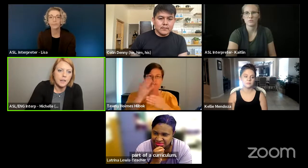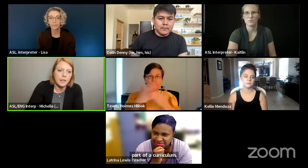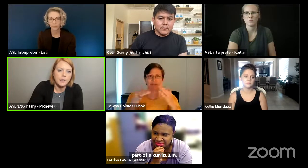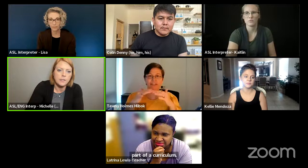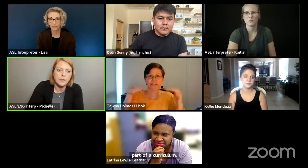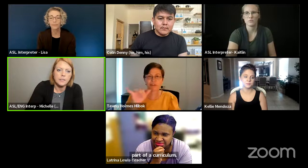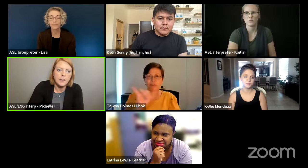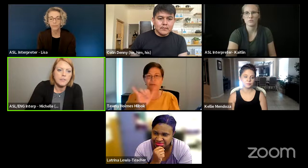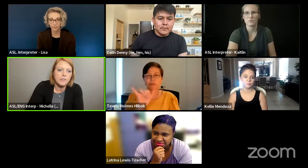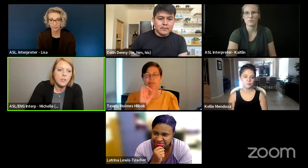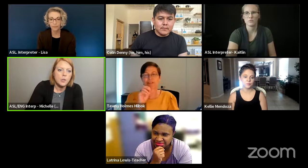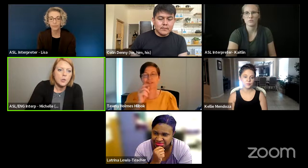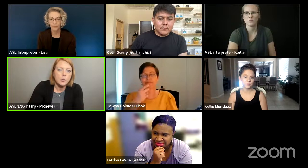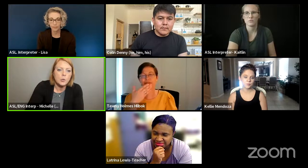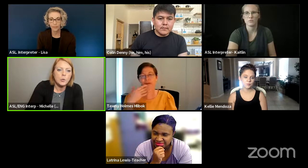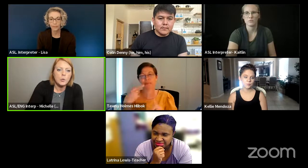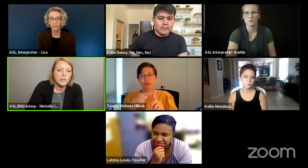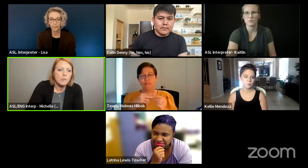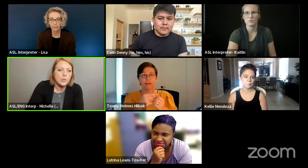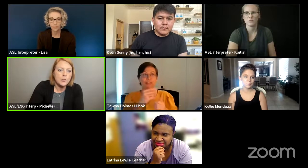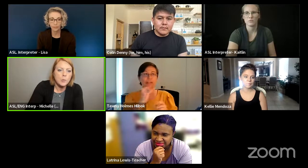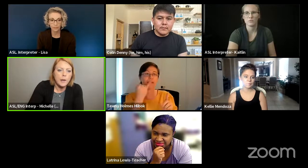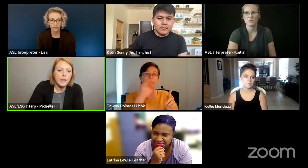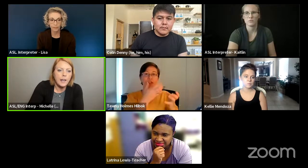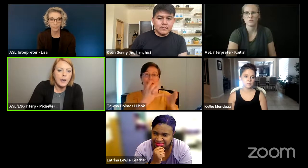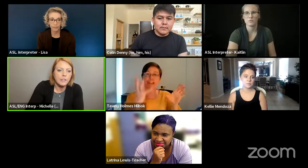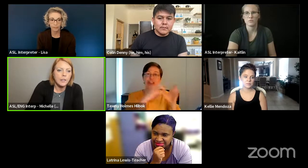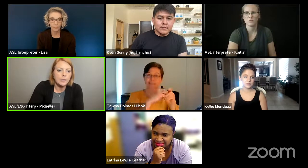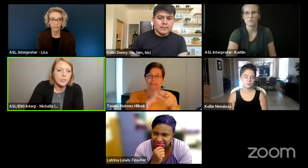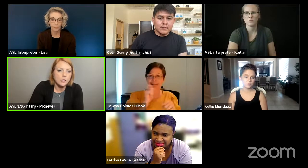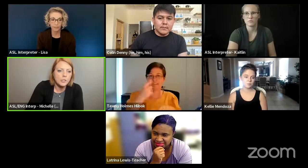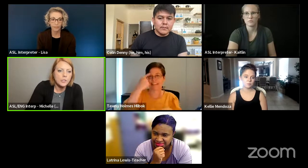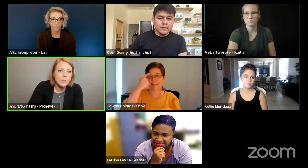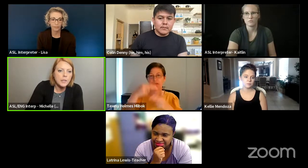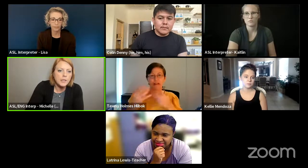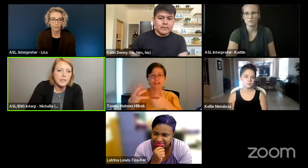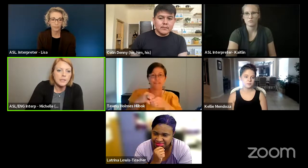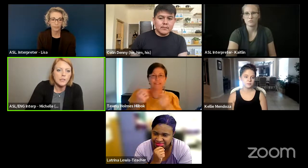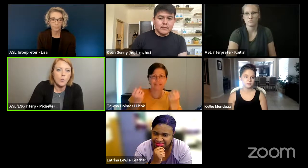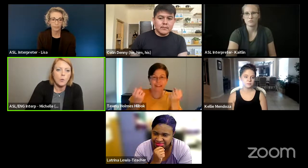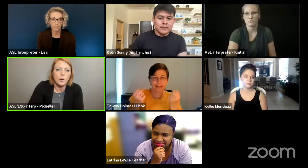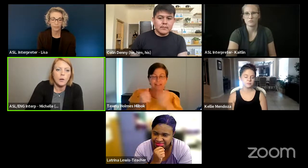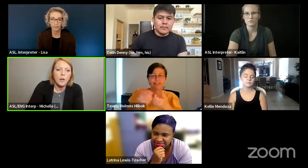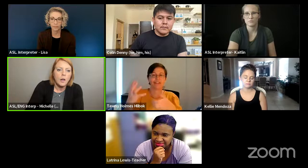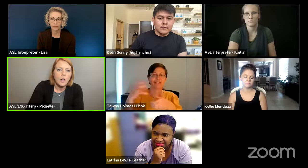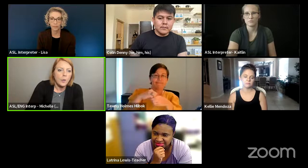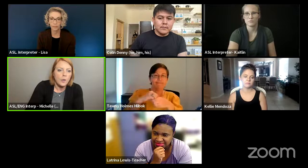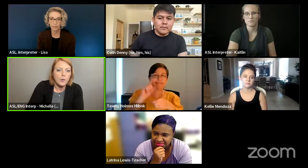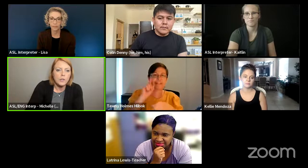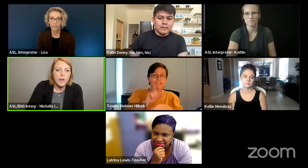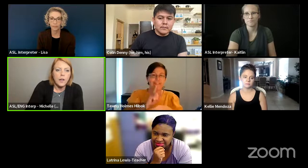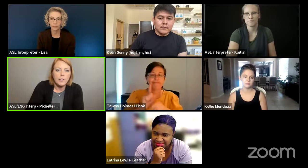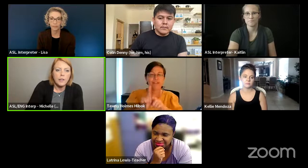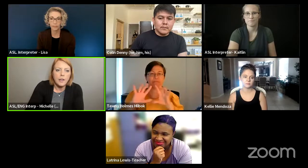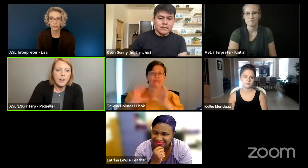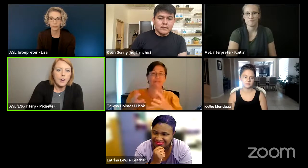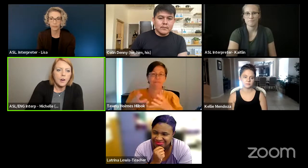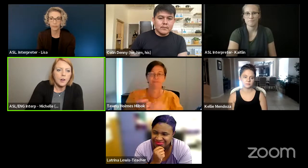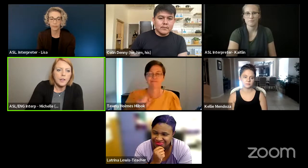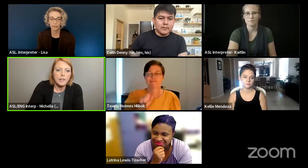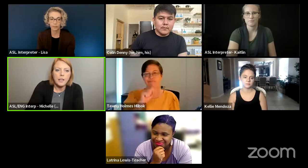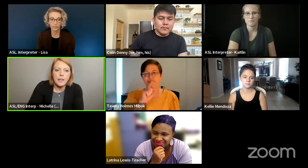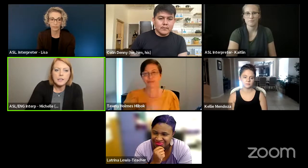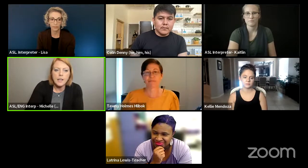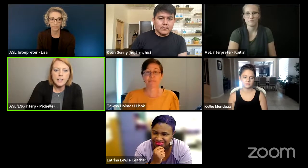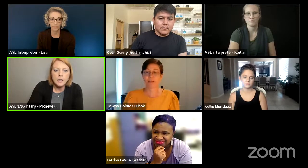status, a deaf person who might have additional disabilities, or whether or not they